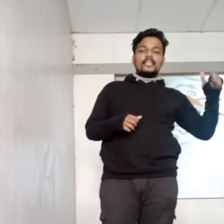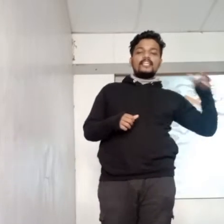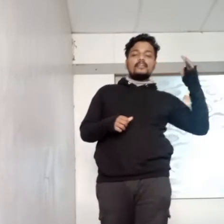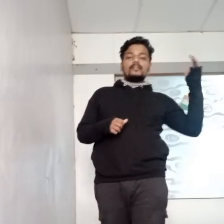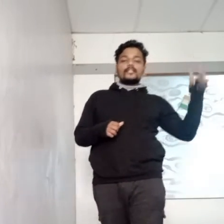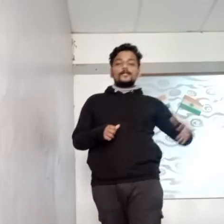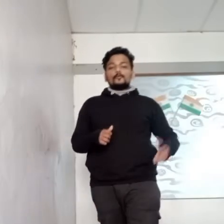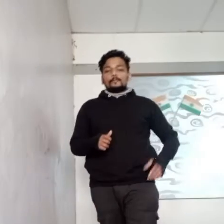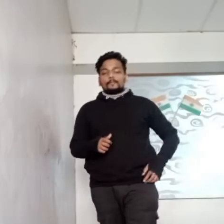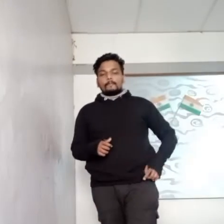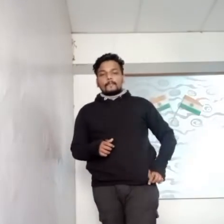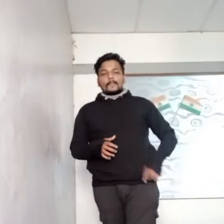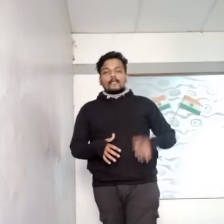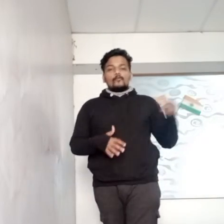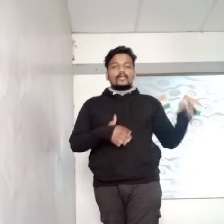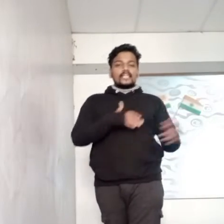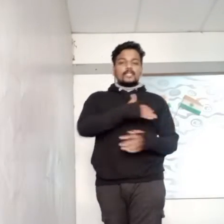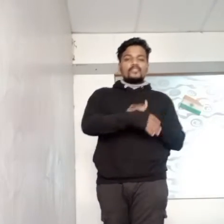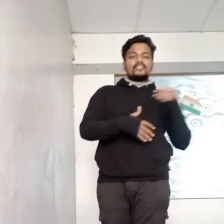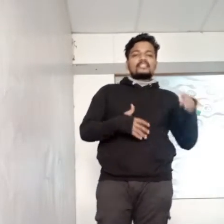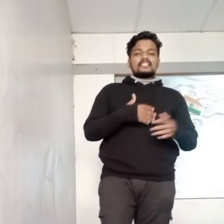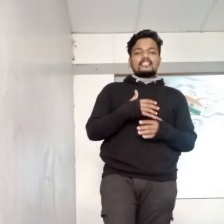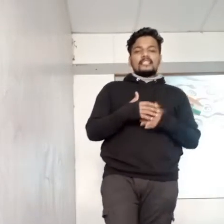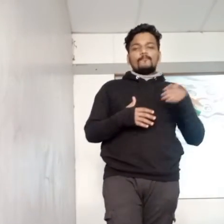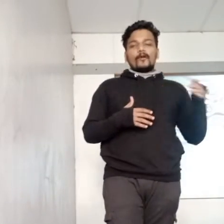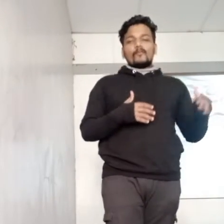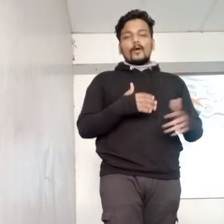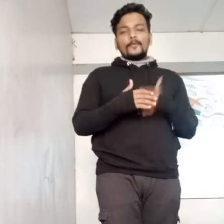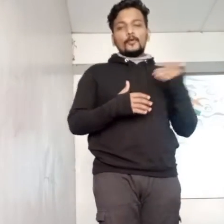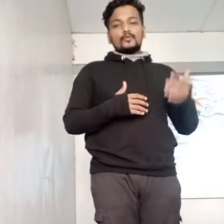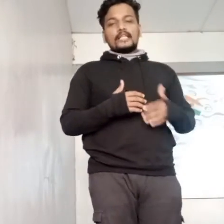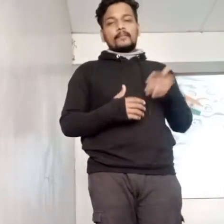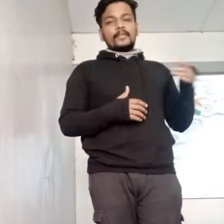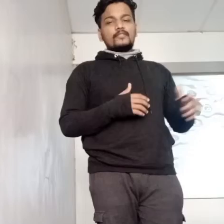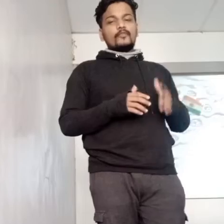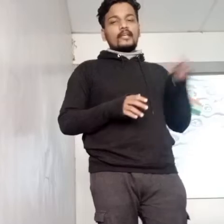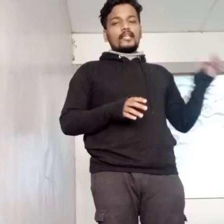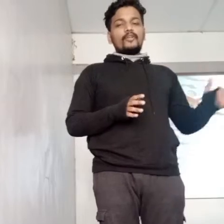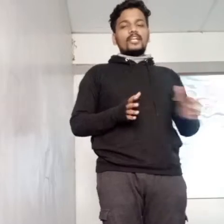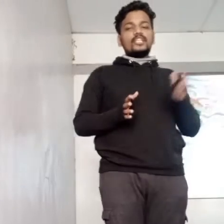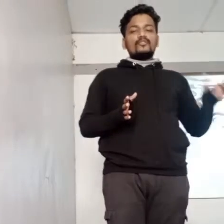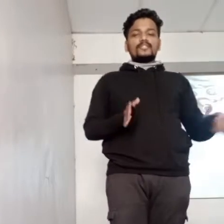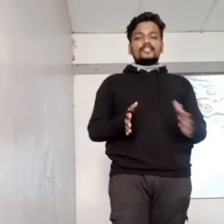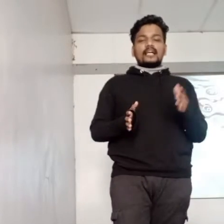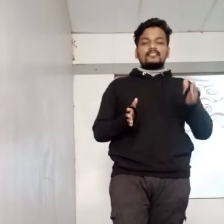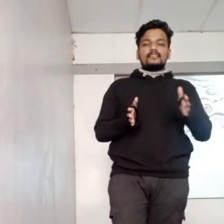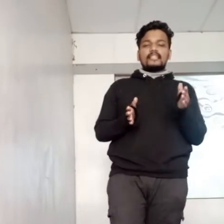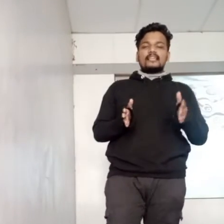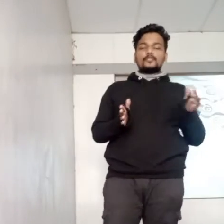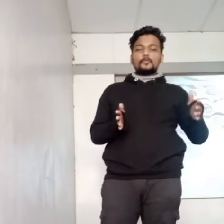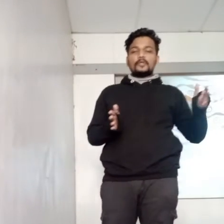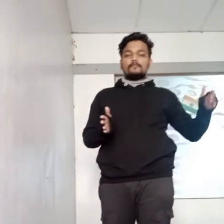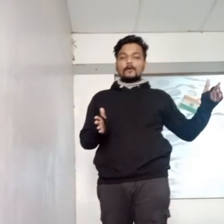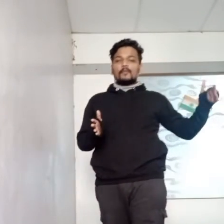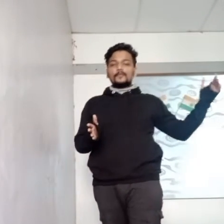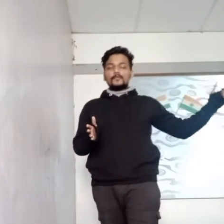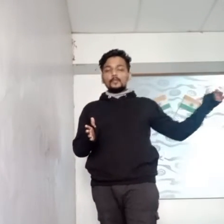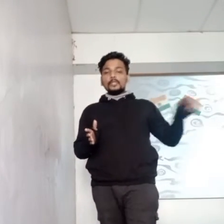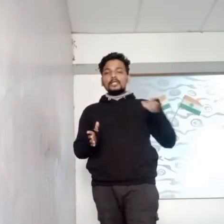in queue. We are giving a task in form of queues. That means we are giving continuous tasks. They are stored in form of queue. It